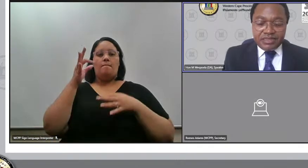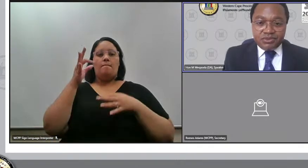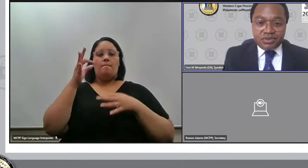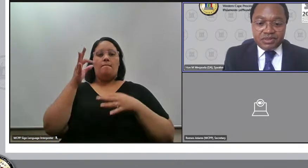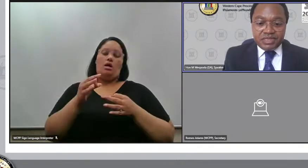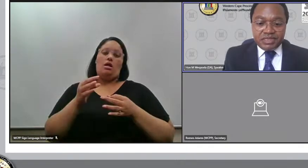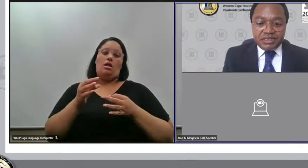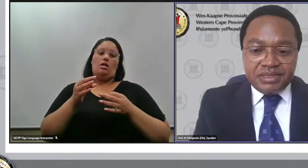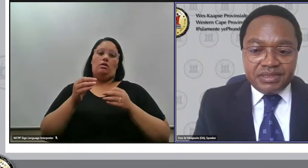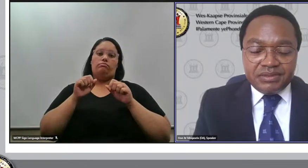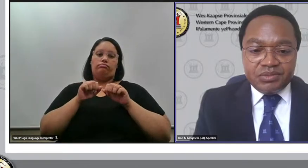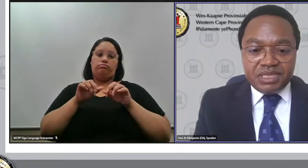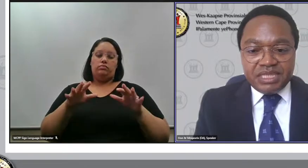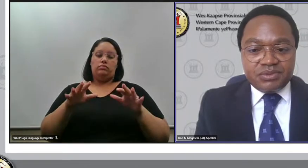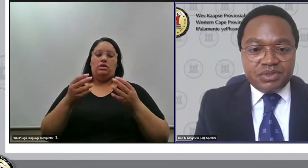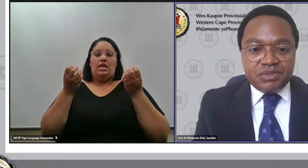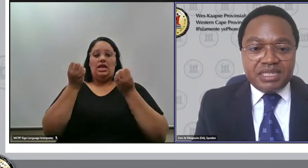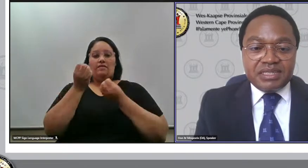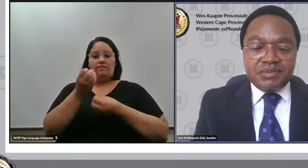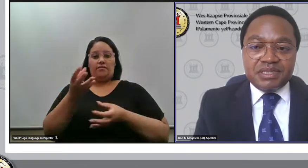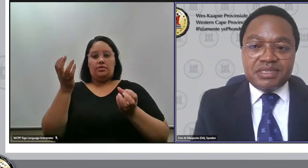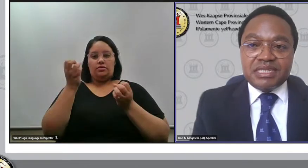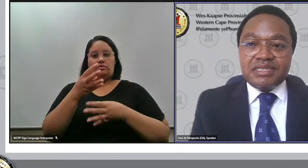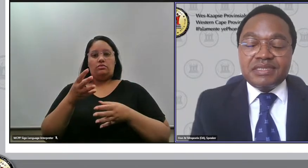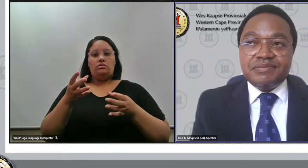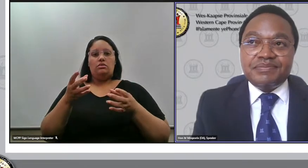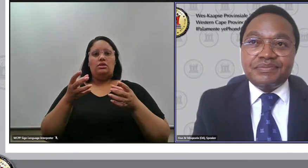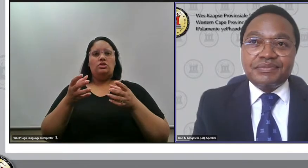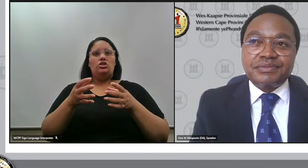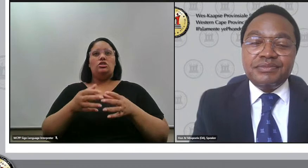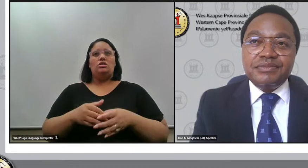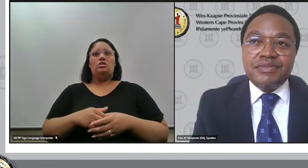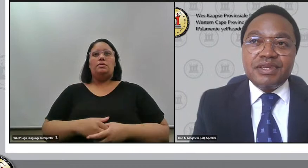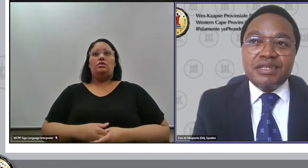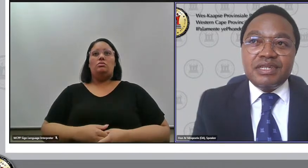The details will be dealt with by the administration.